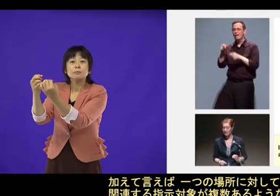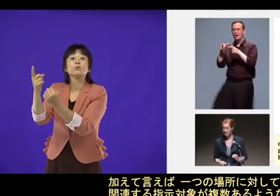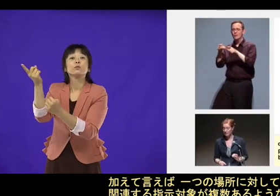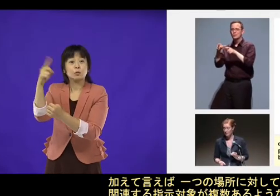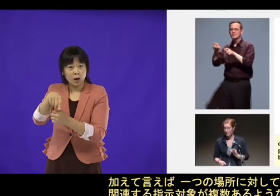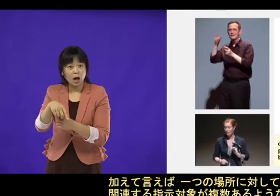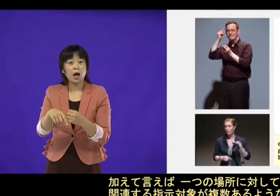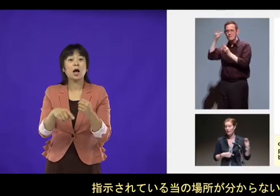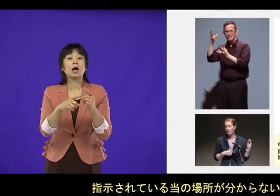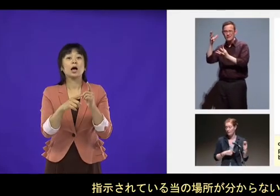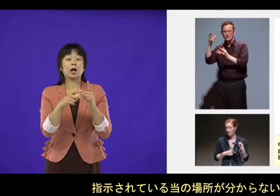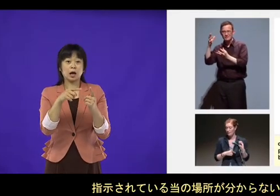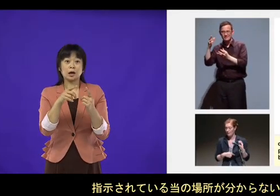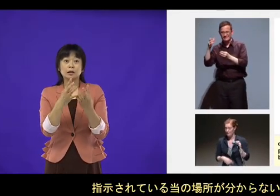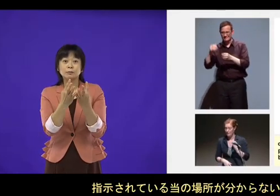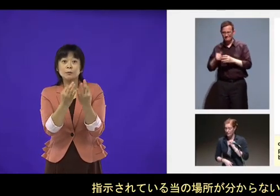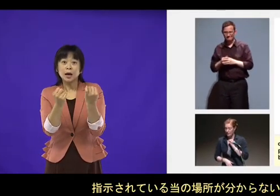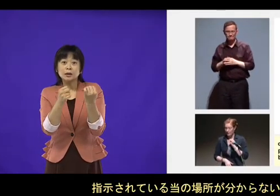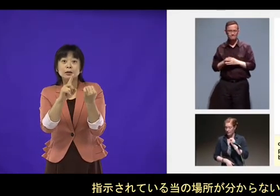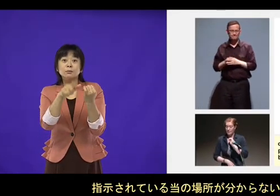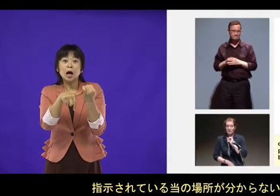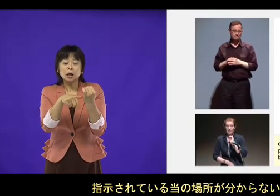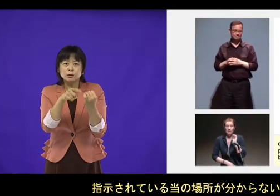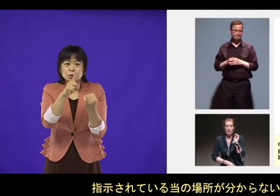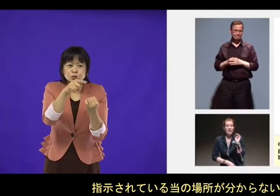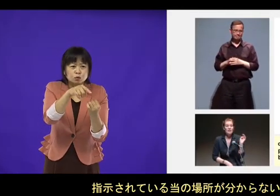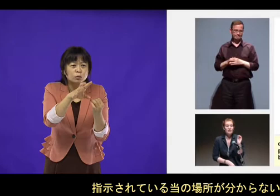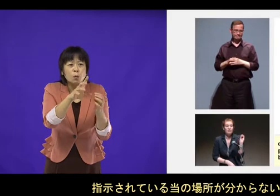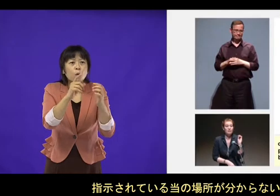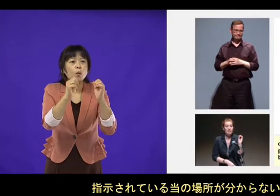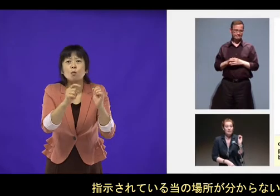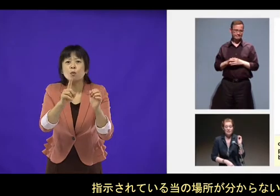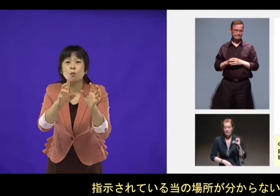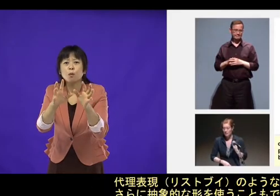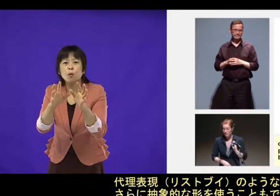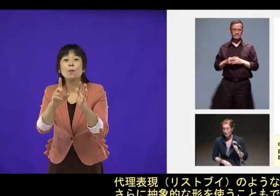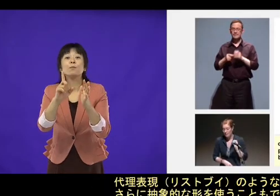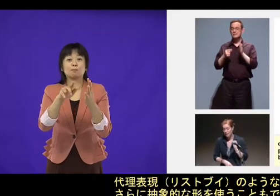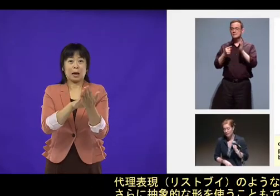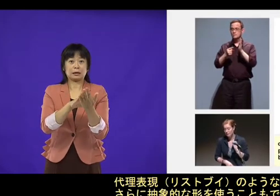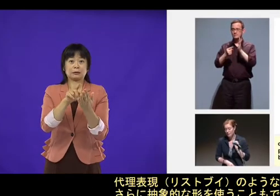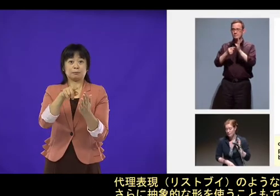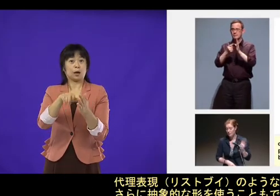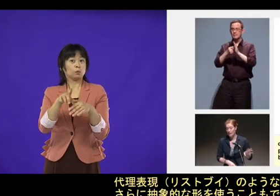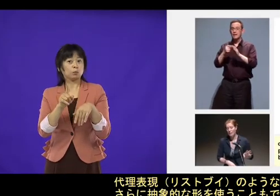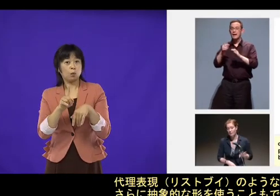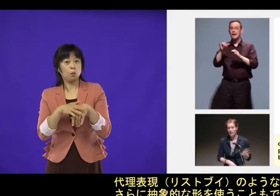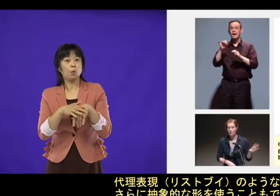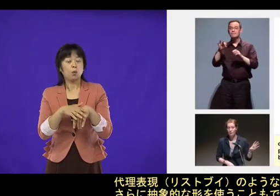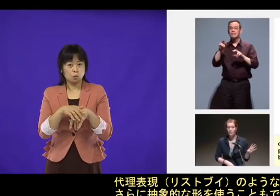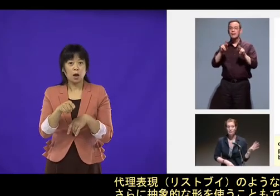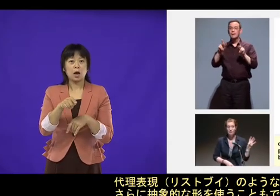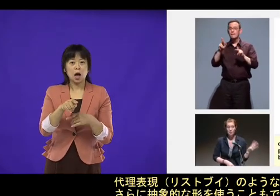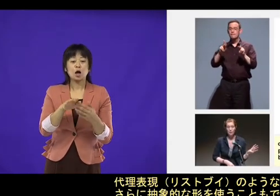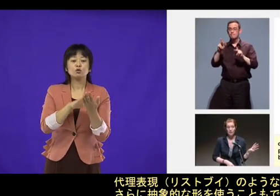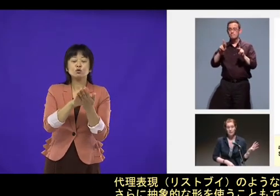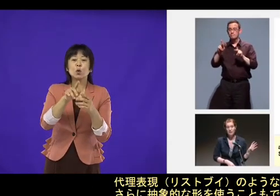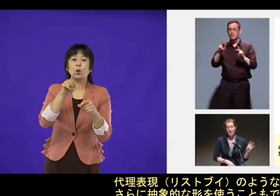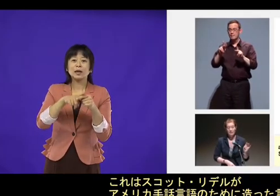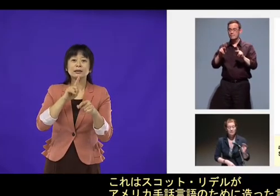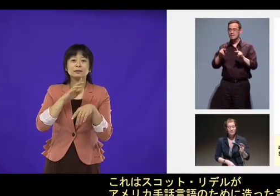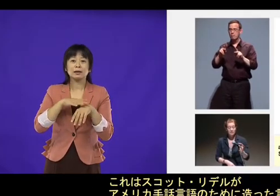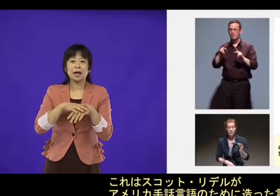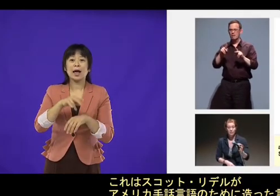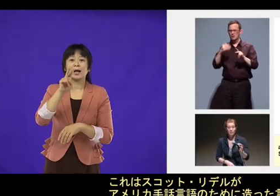one location, or when this location of a reference is unknown, people can also use a more abstract form of list